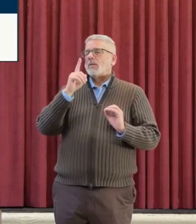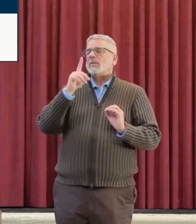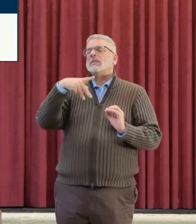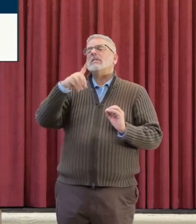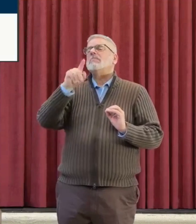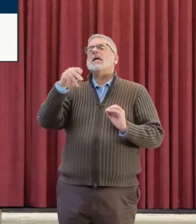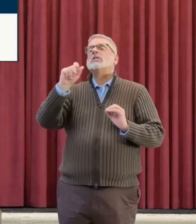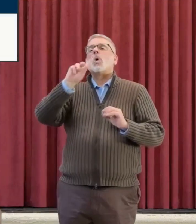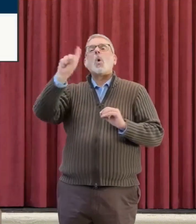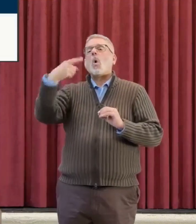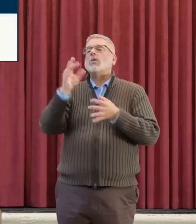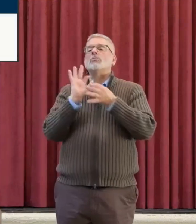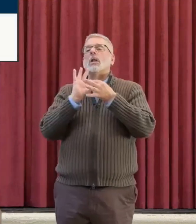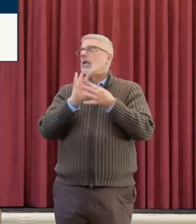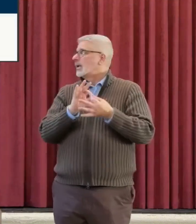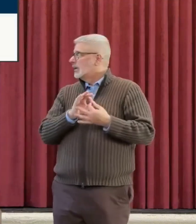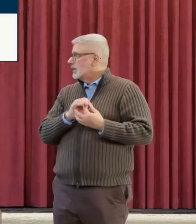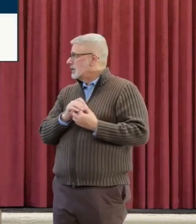the.